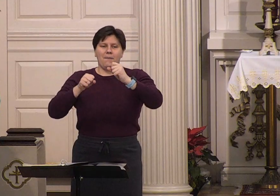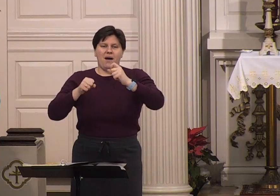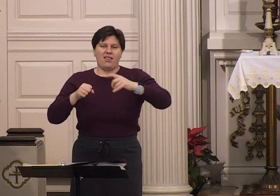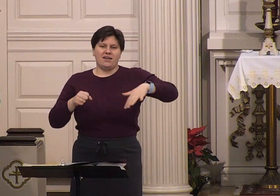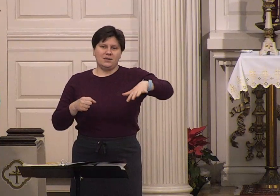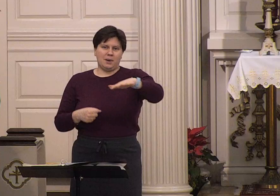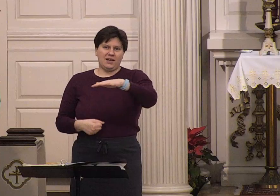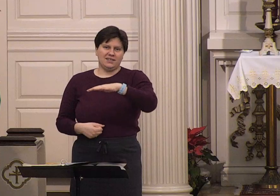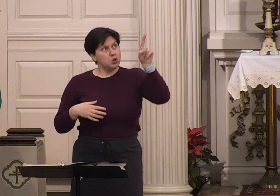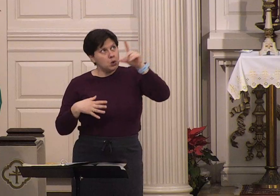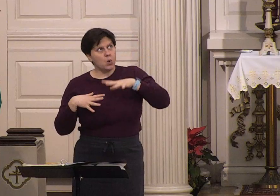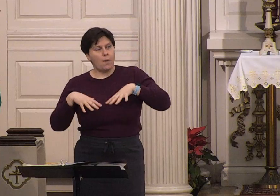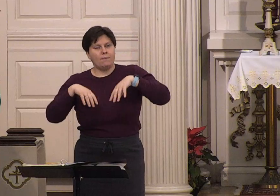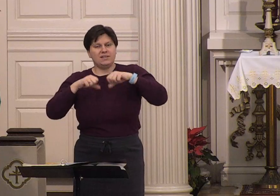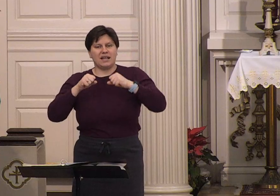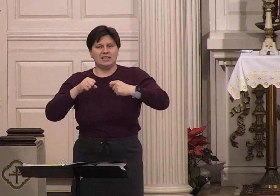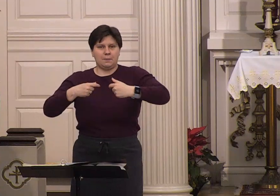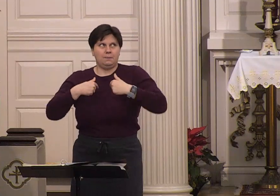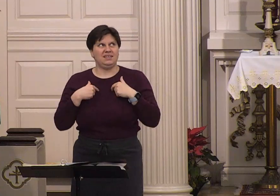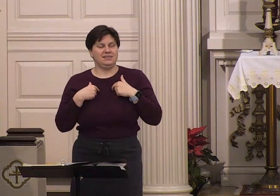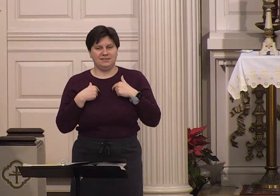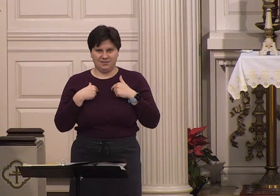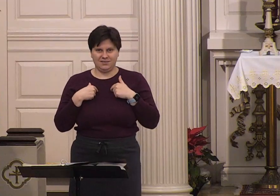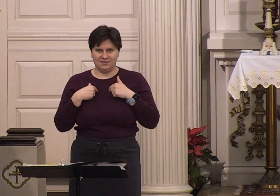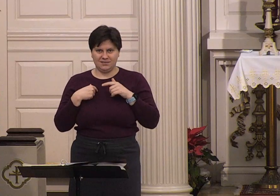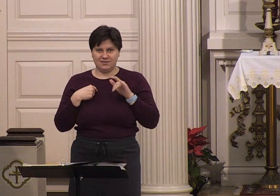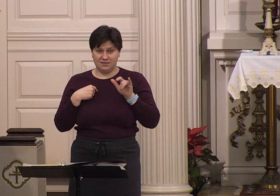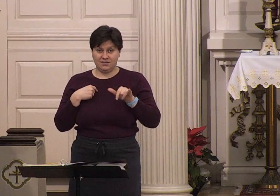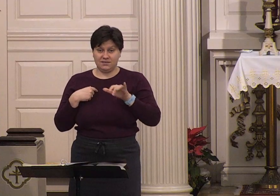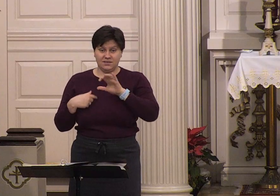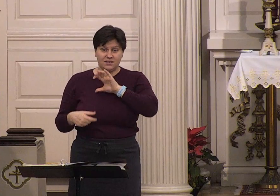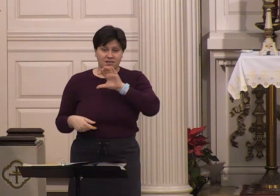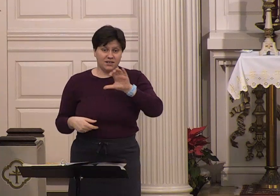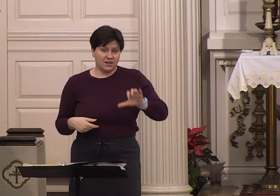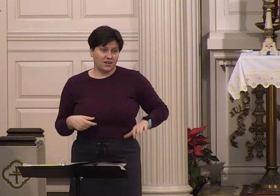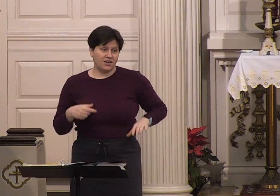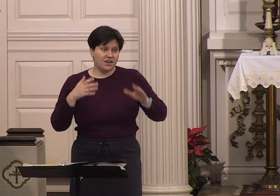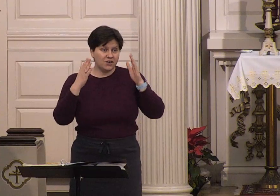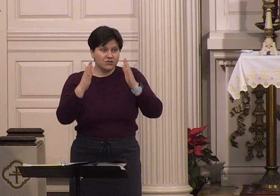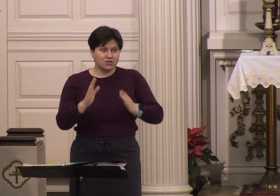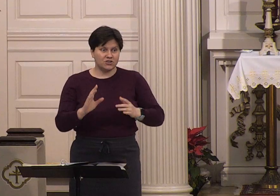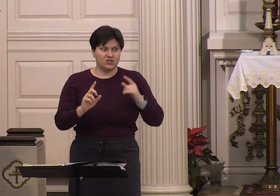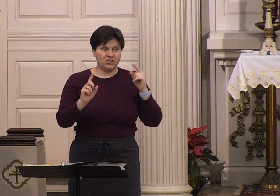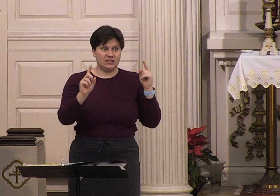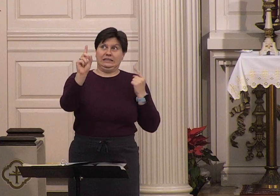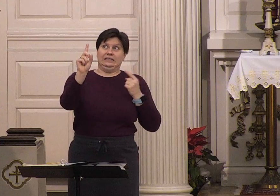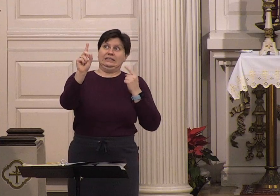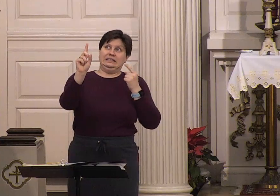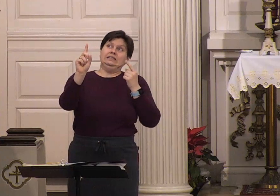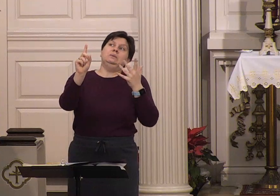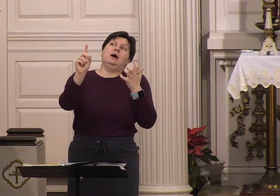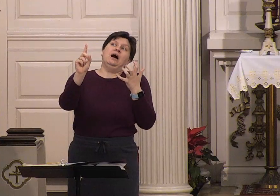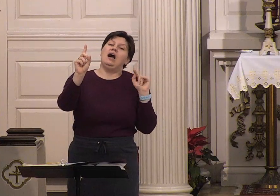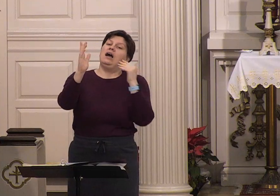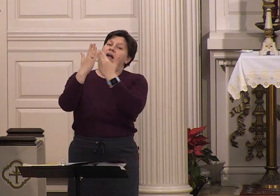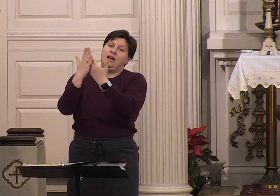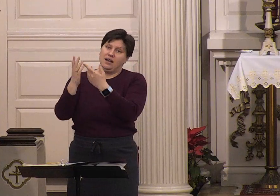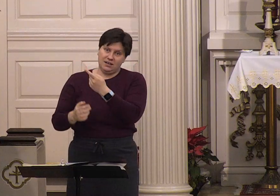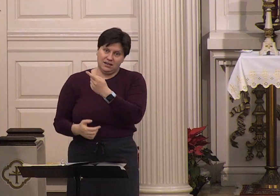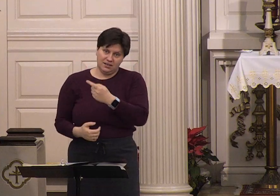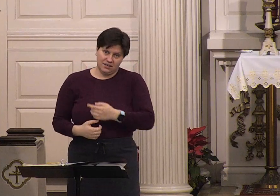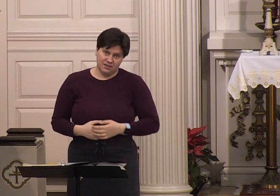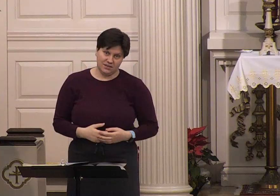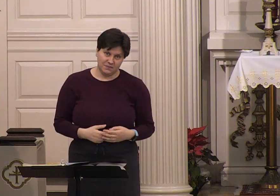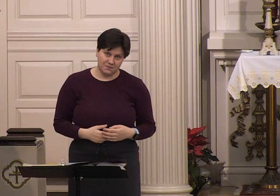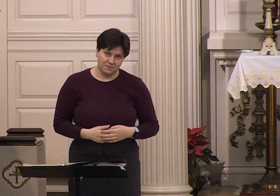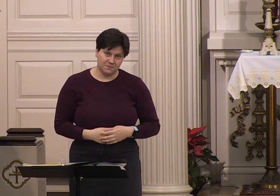me. These are things that Christians aspire to, and they work on. And work